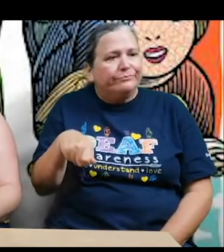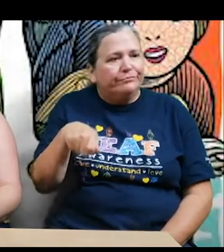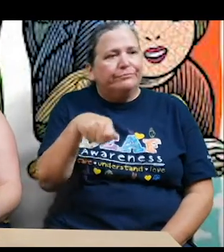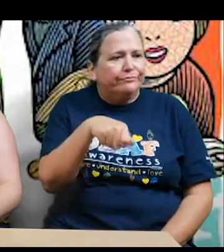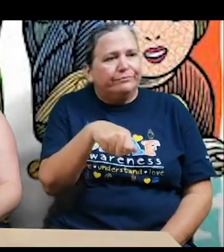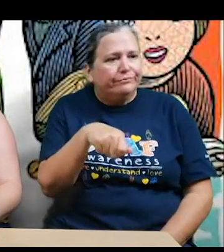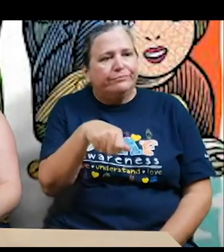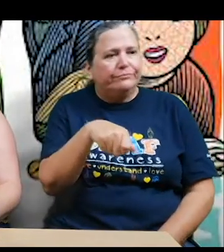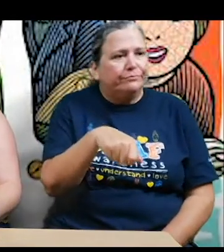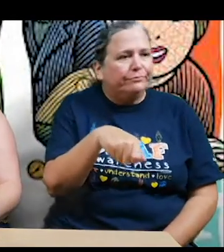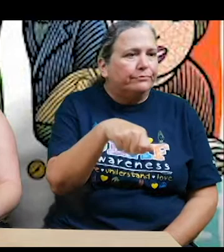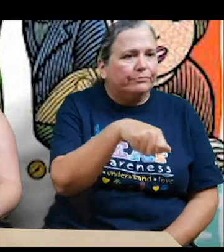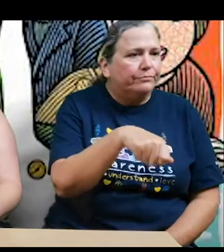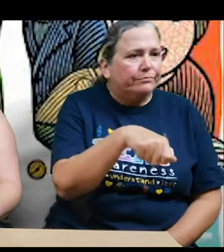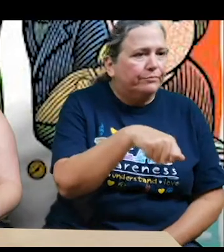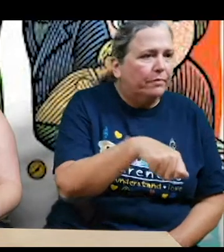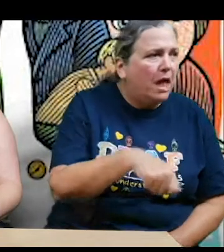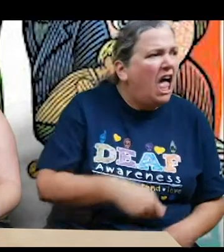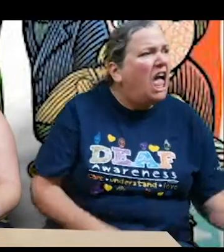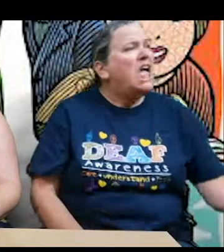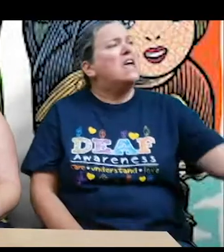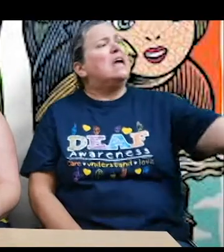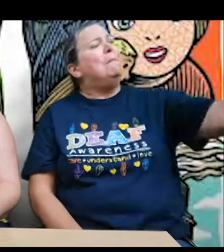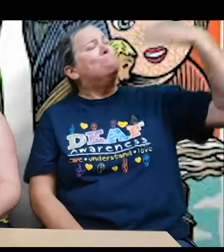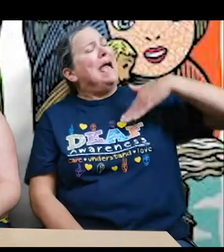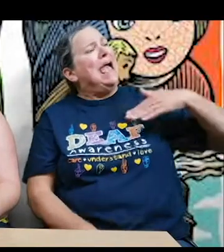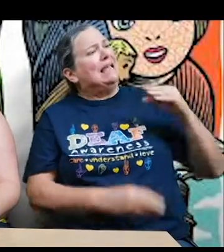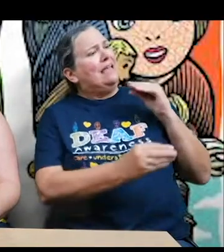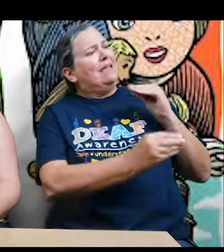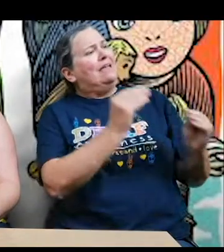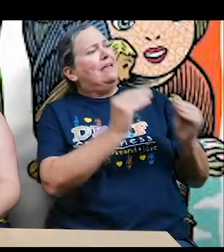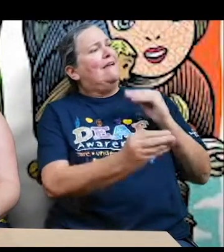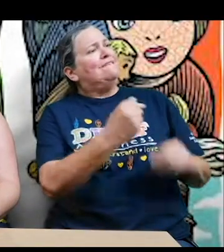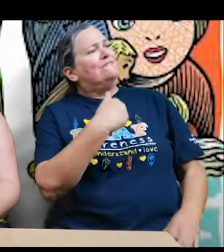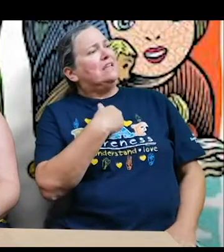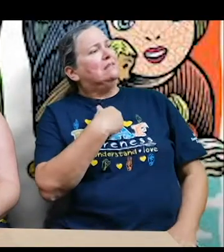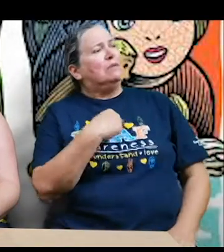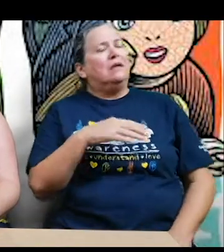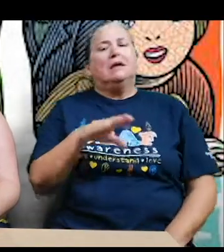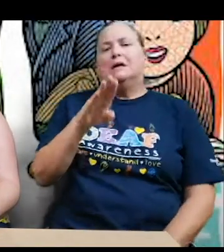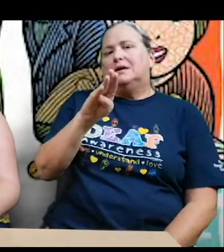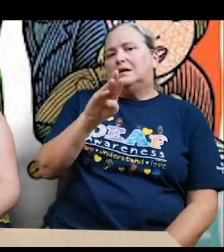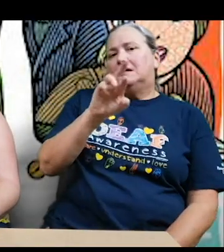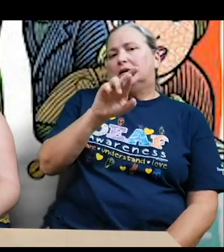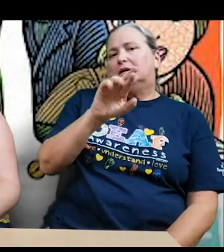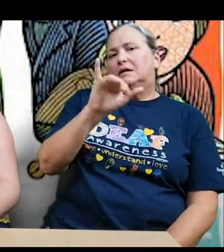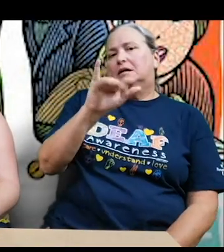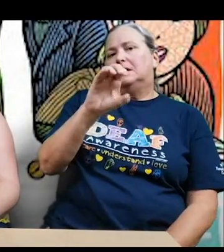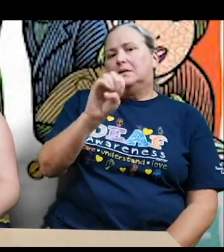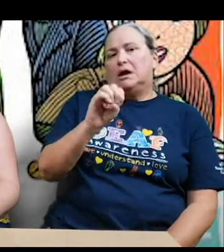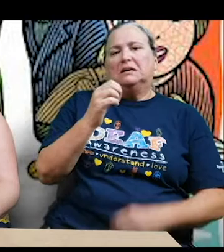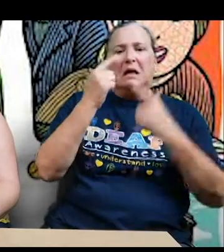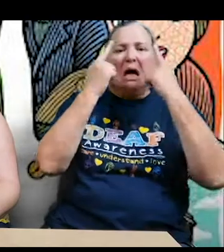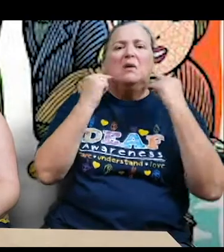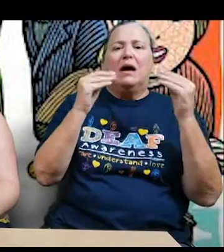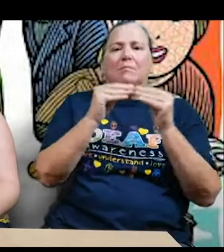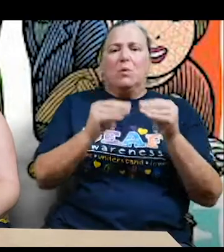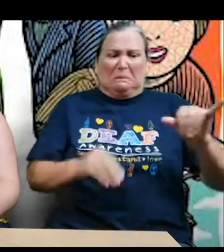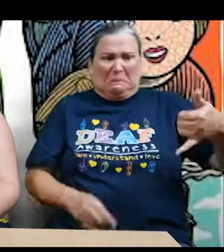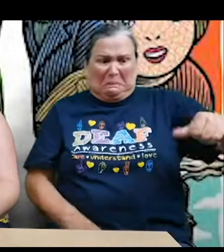back," thought Edward. "Fix me." Bryce cried harder. He made Edward dance